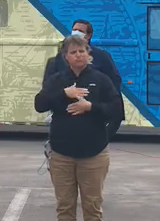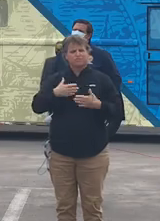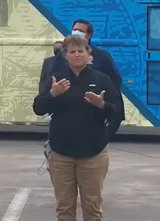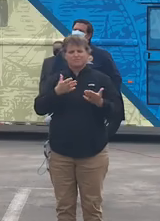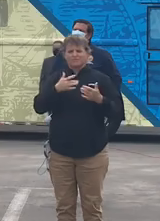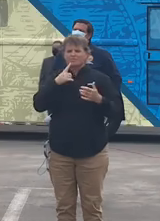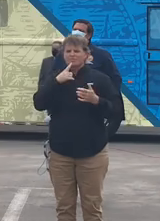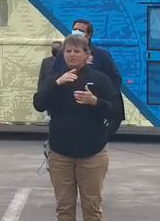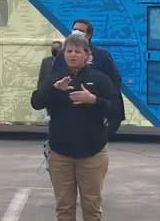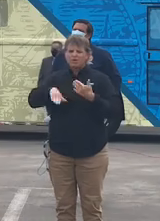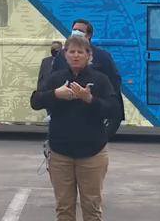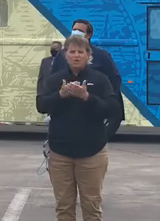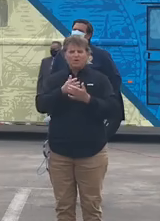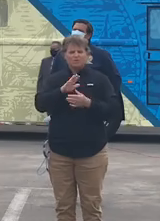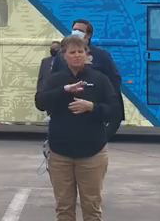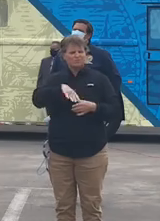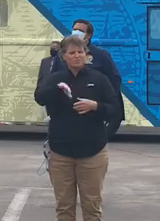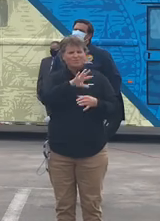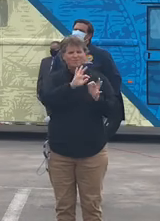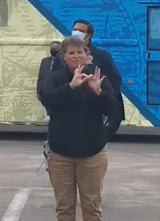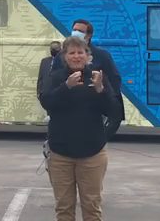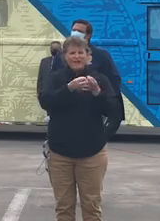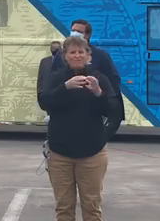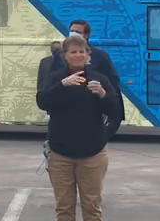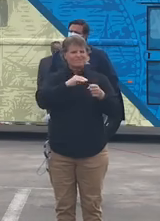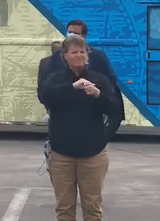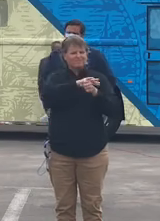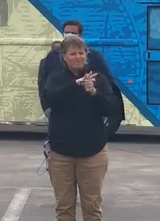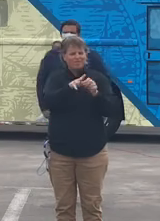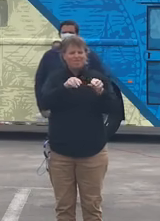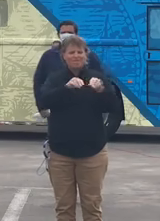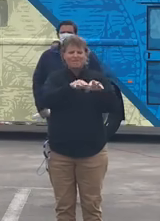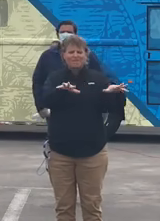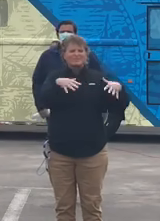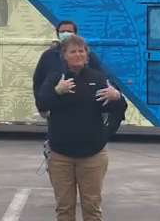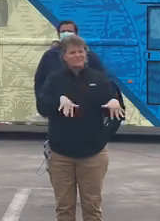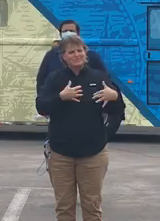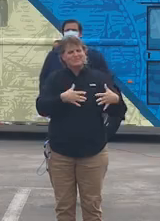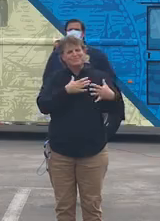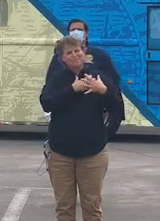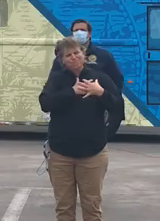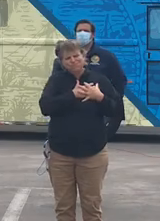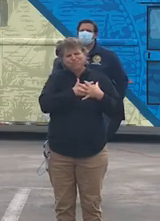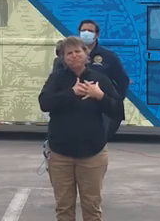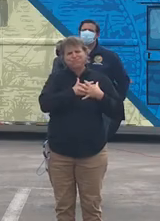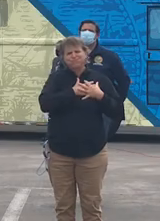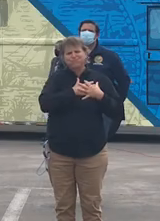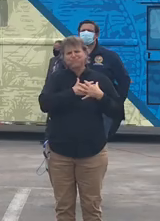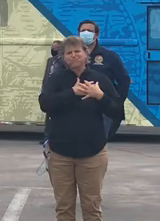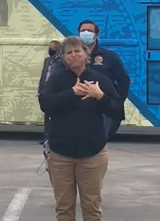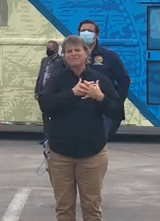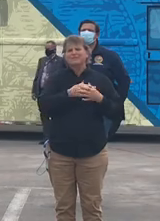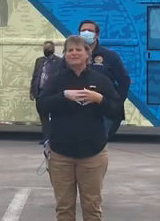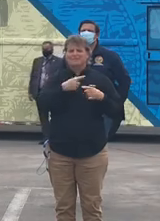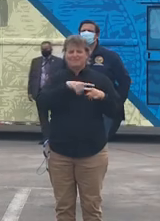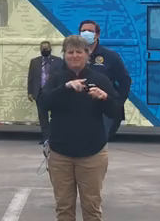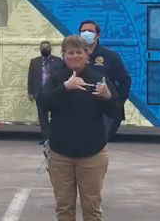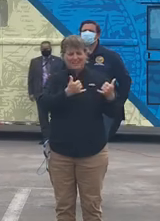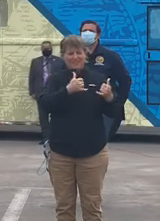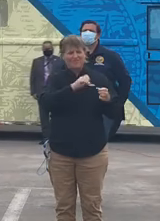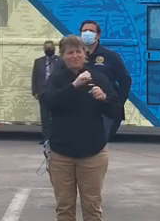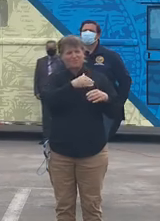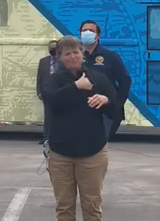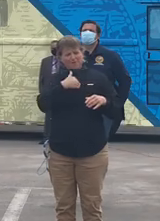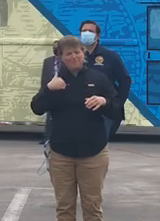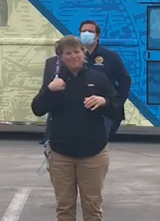the families and those who have been touched by COVID-19. I'm especially proud of the dedication of the members of the Department